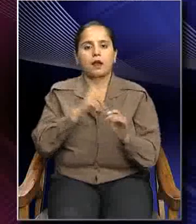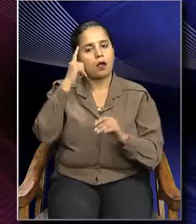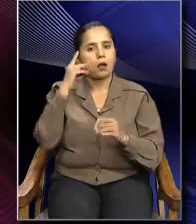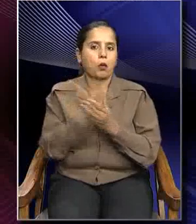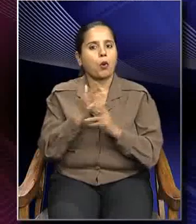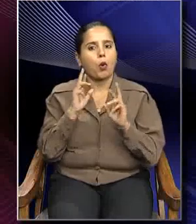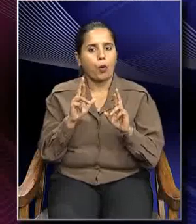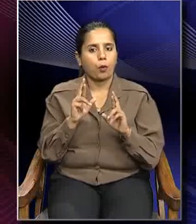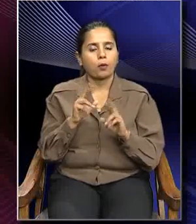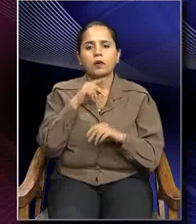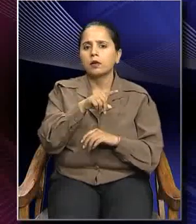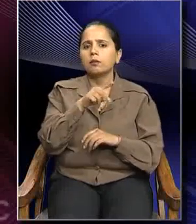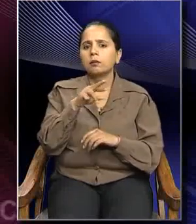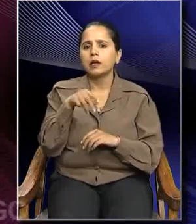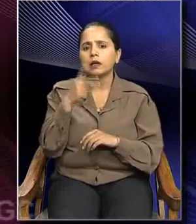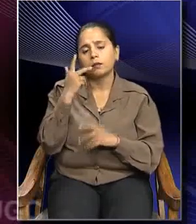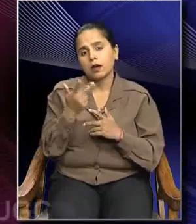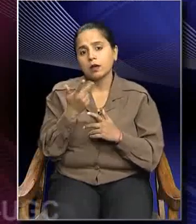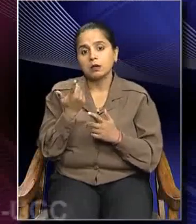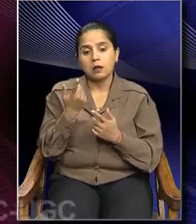which appear to be inconsistent.